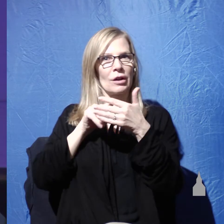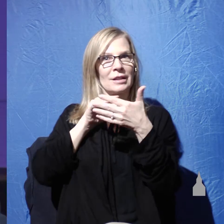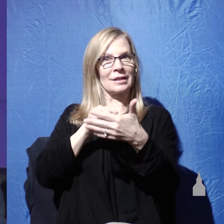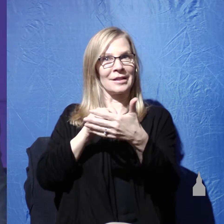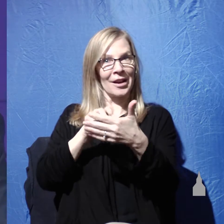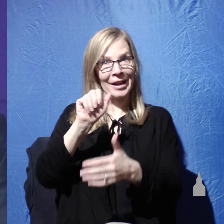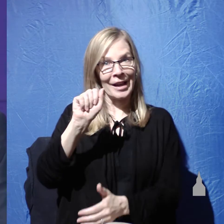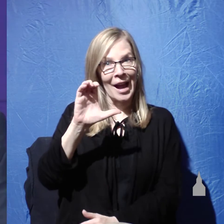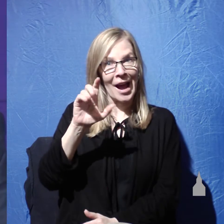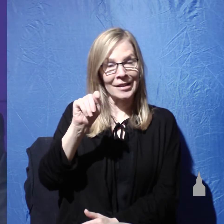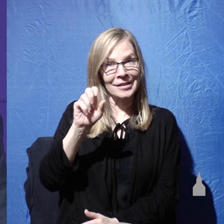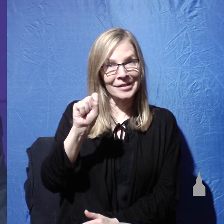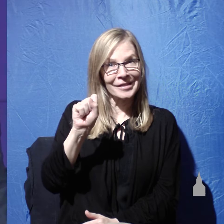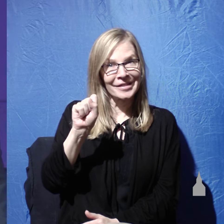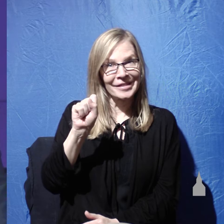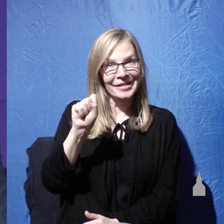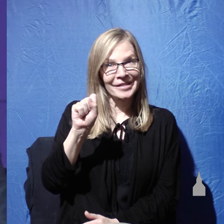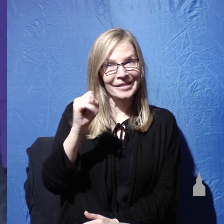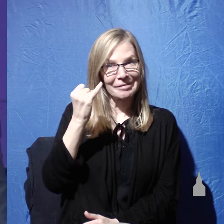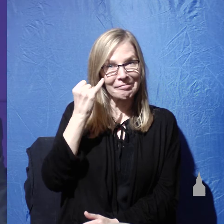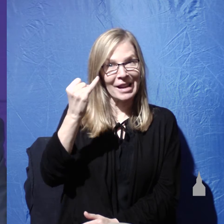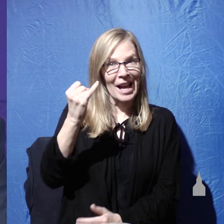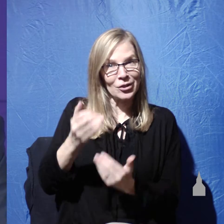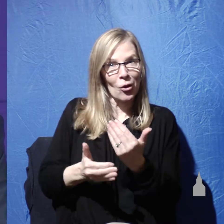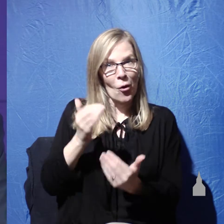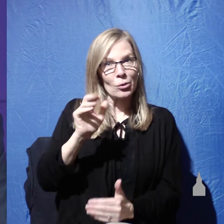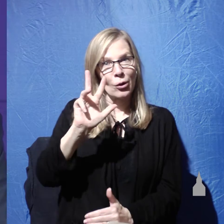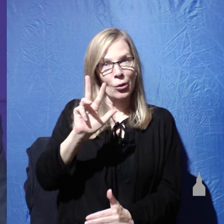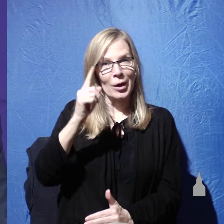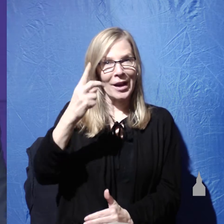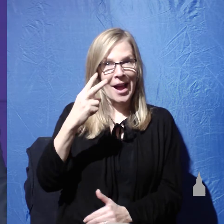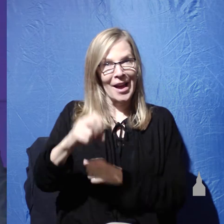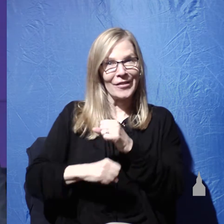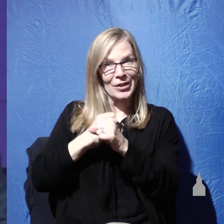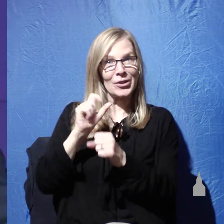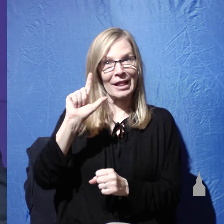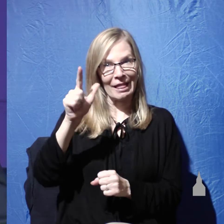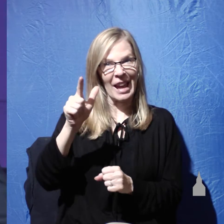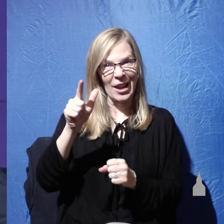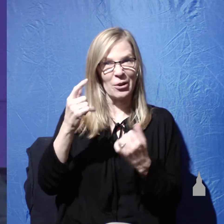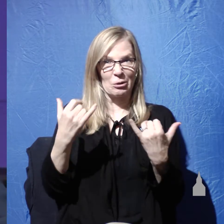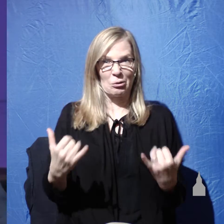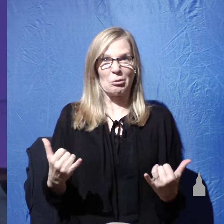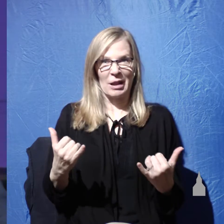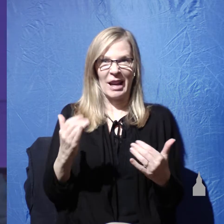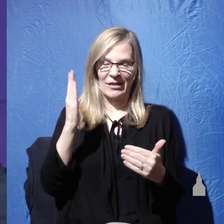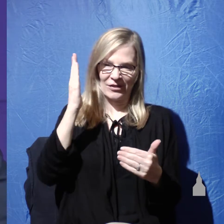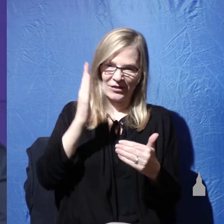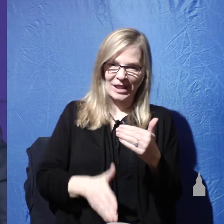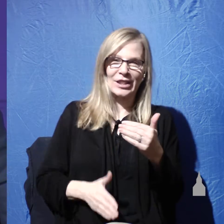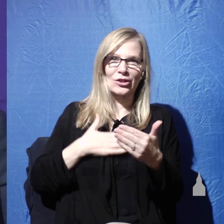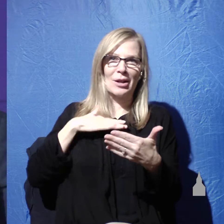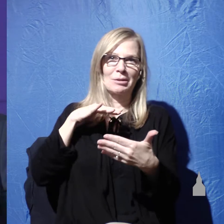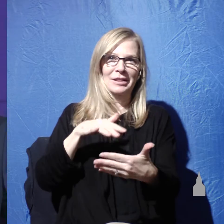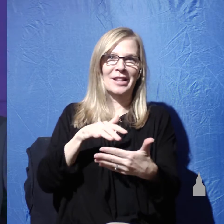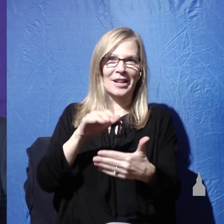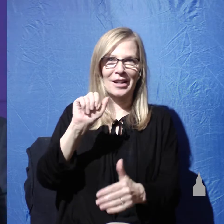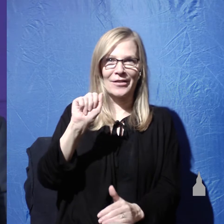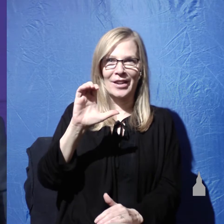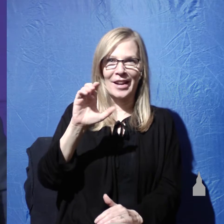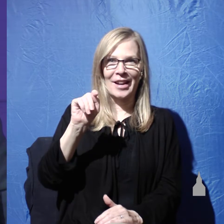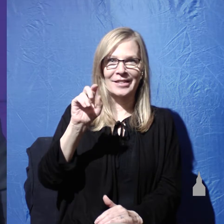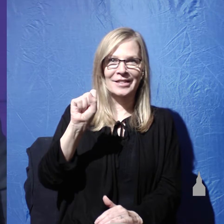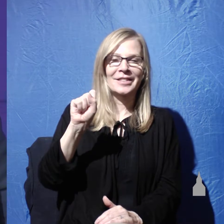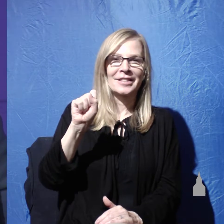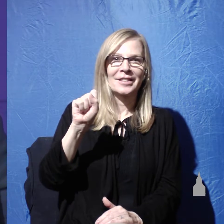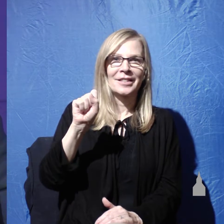of the book of Acts. And today, almost 3.5 years later, we're going to conclude our study of the book of Acts. I want to